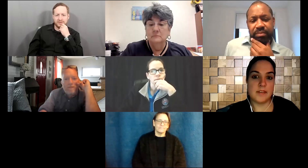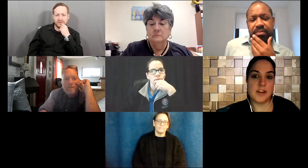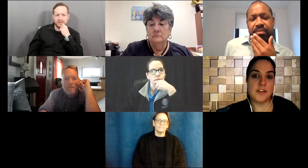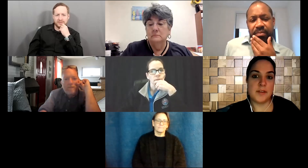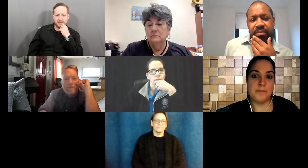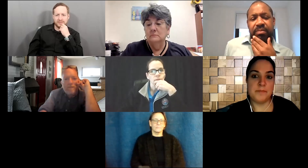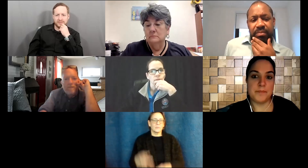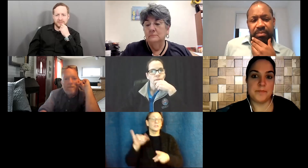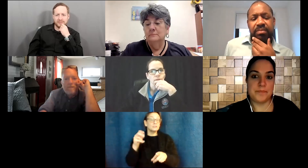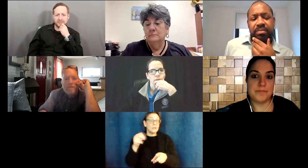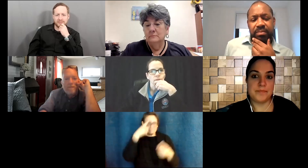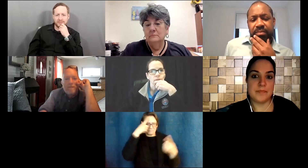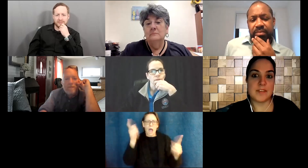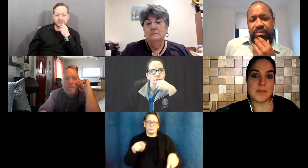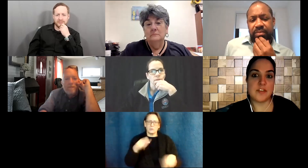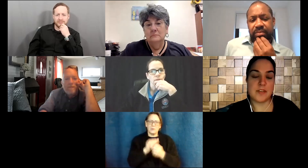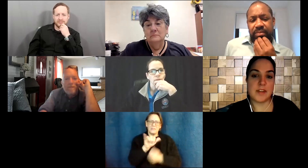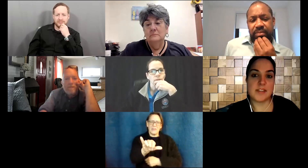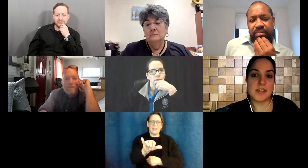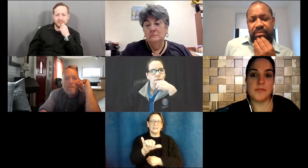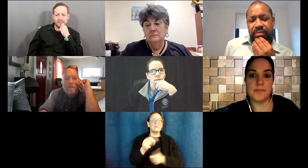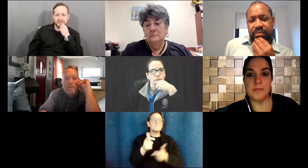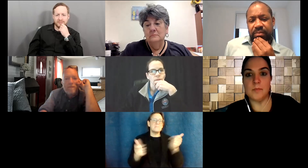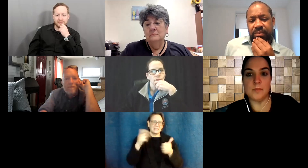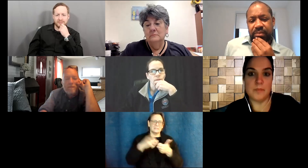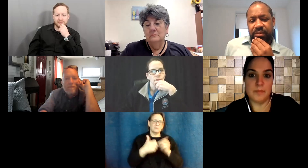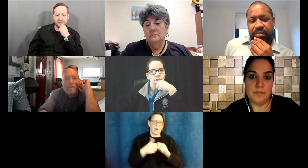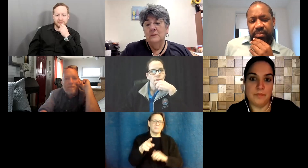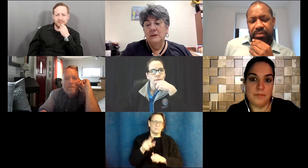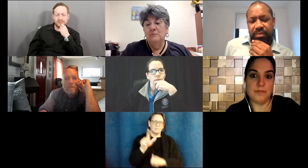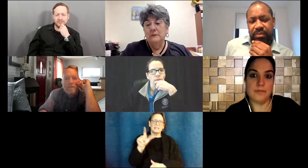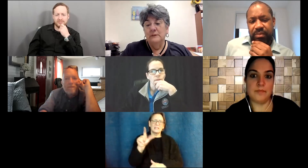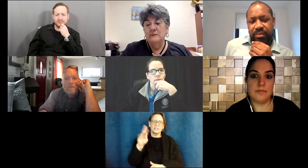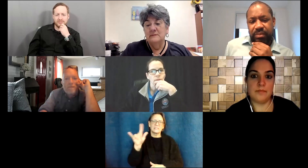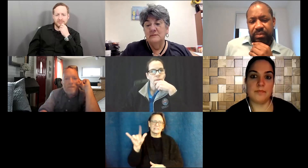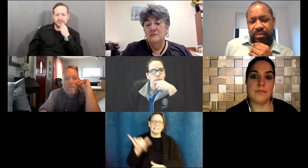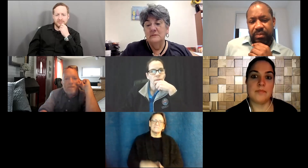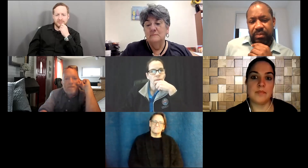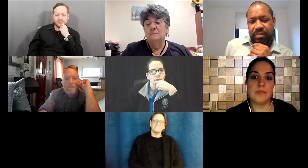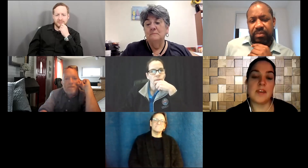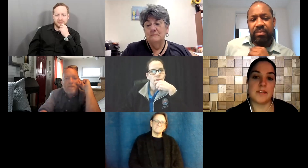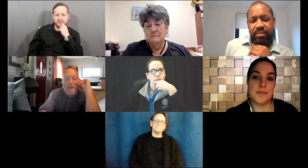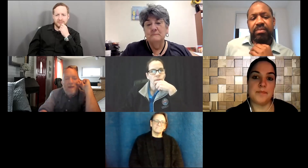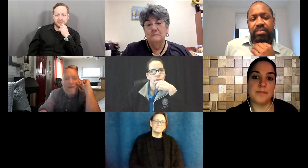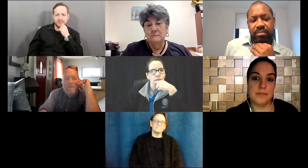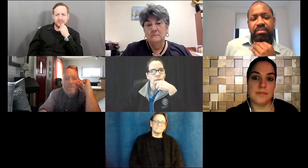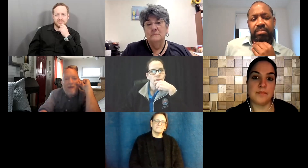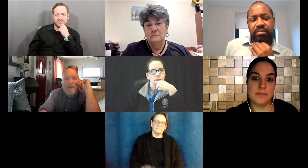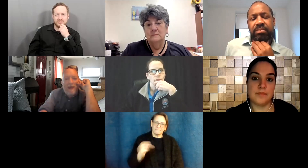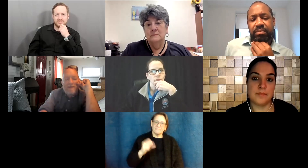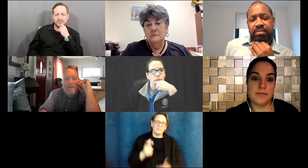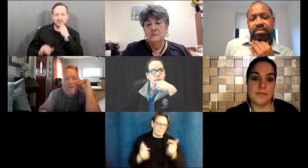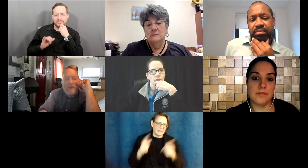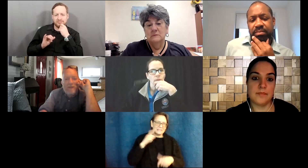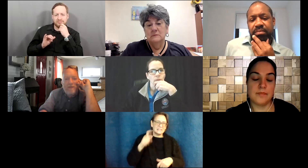Yes, I agree. That's a major thing that I see. The need for literacy skills. Yes. Yeah, I